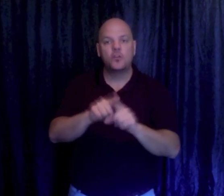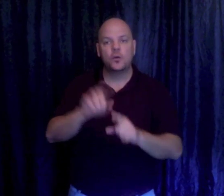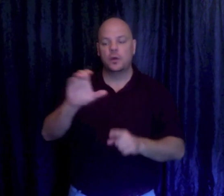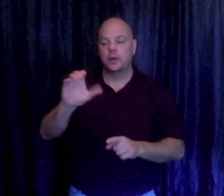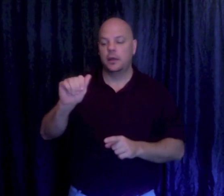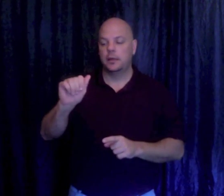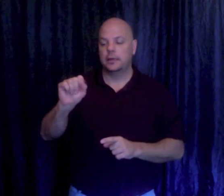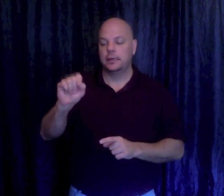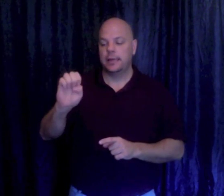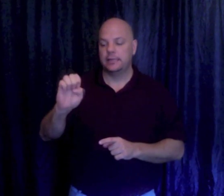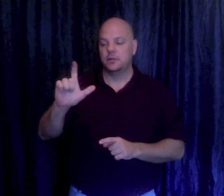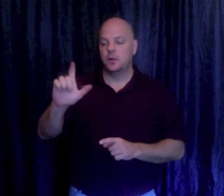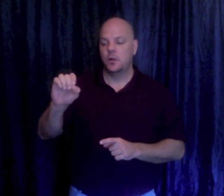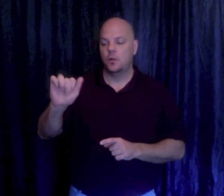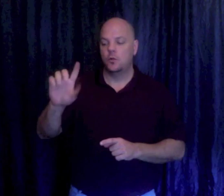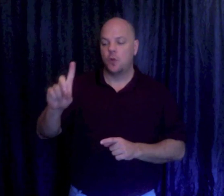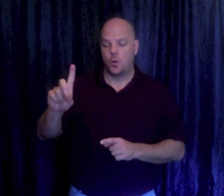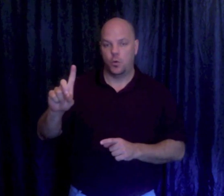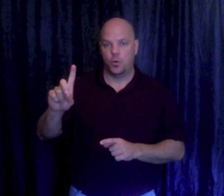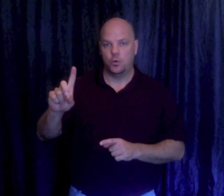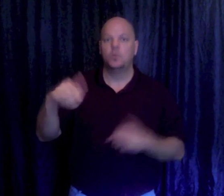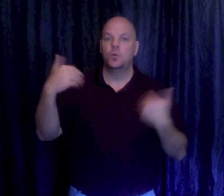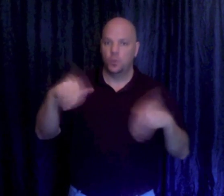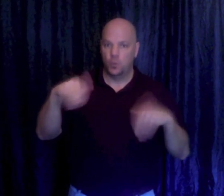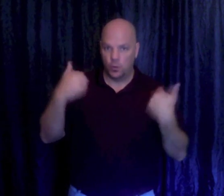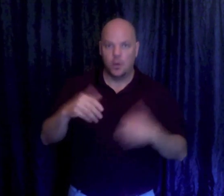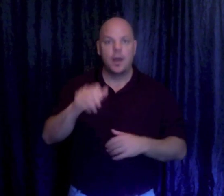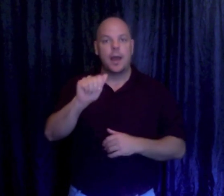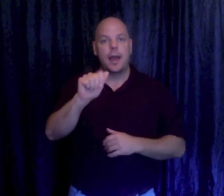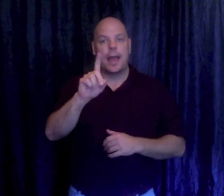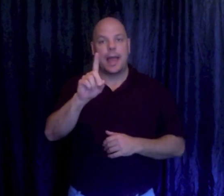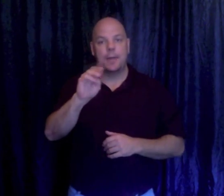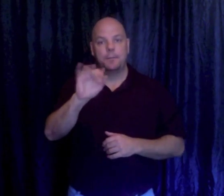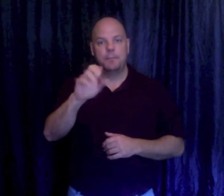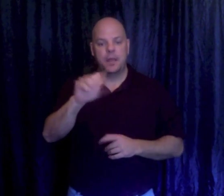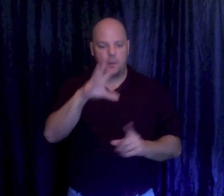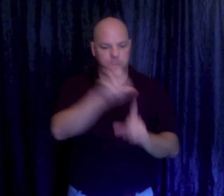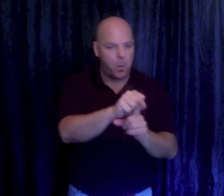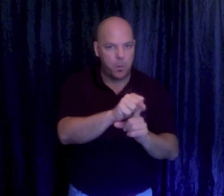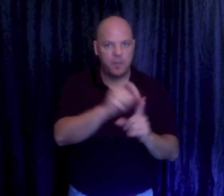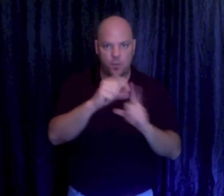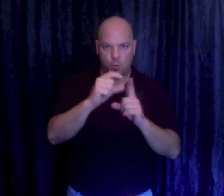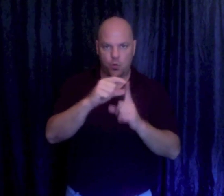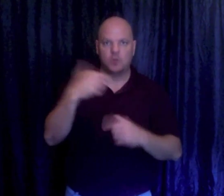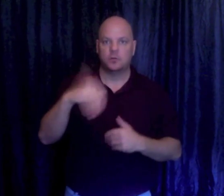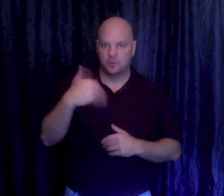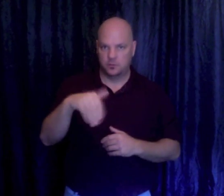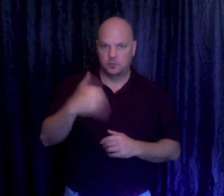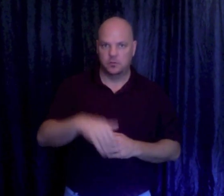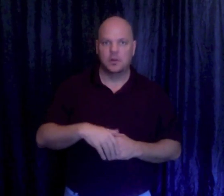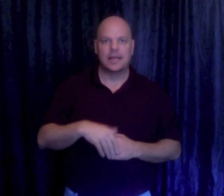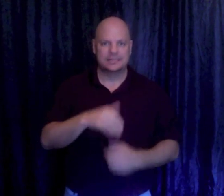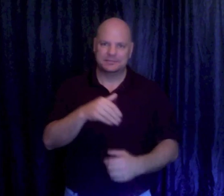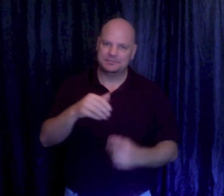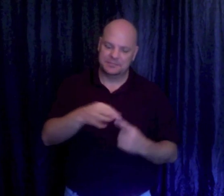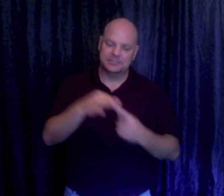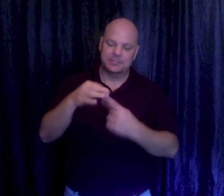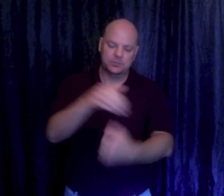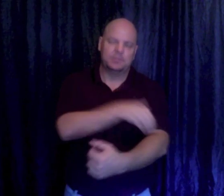that administrators pick up on and teachers pick up on really quickly because they have a lot of special education, a